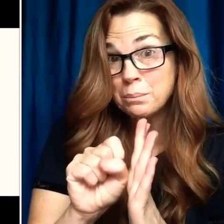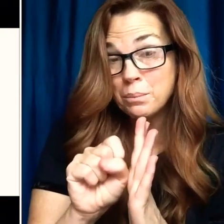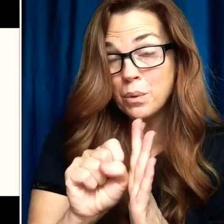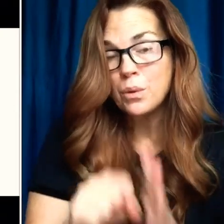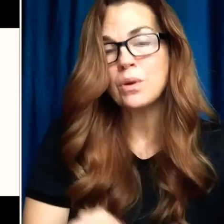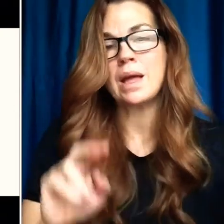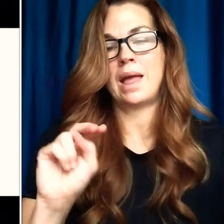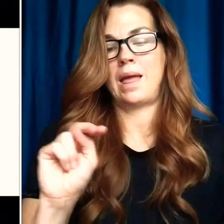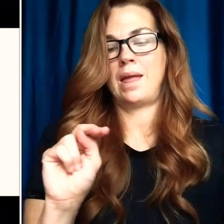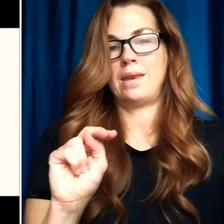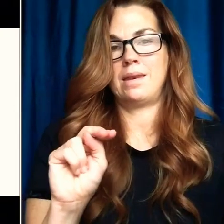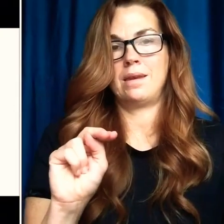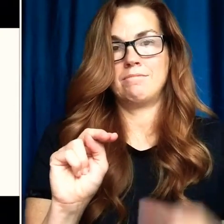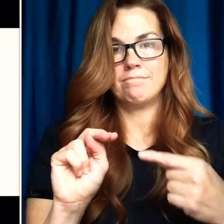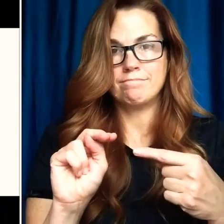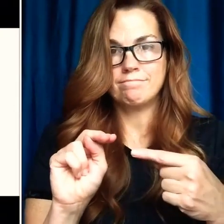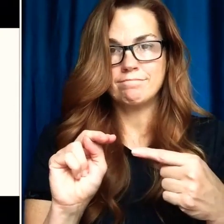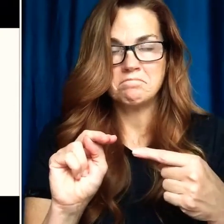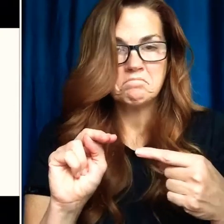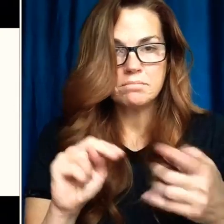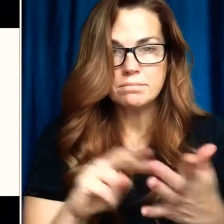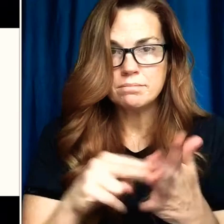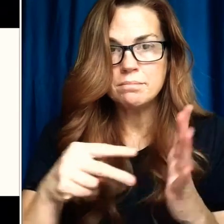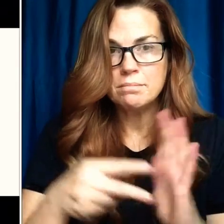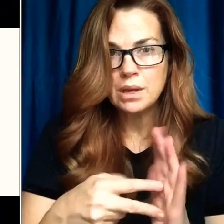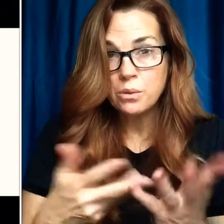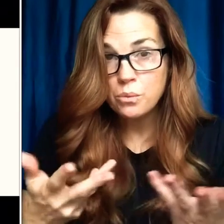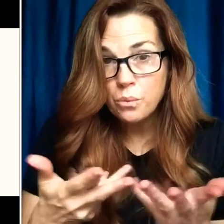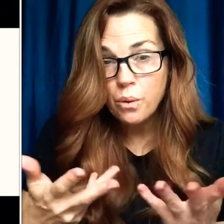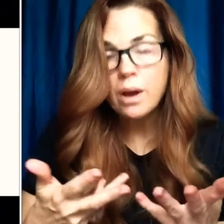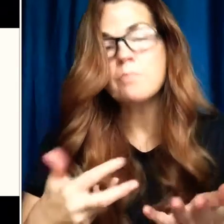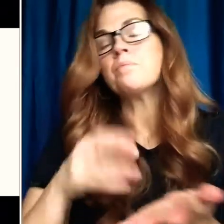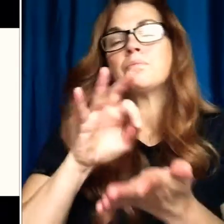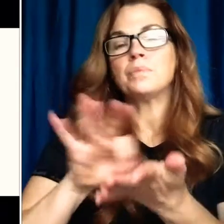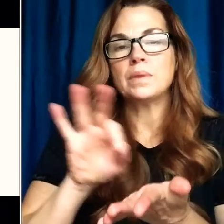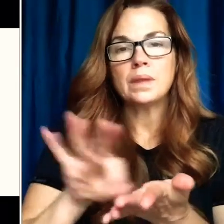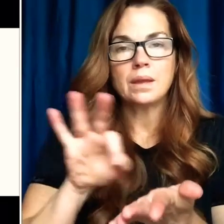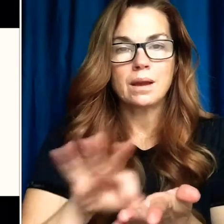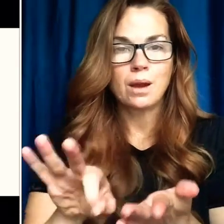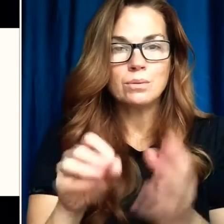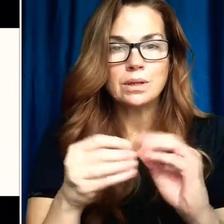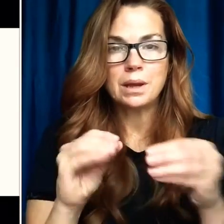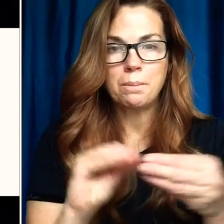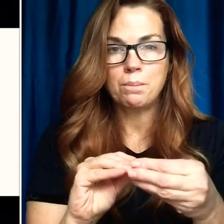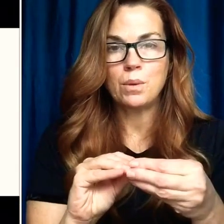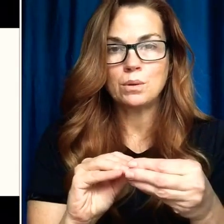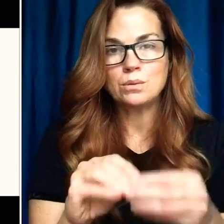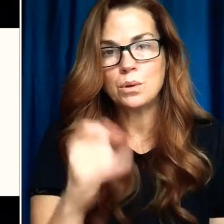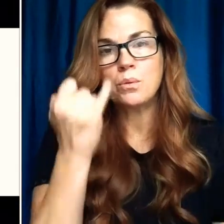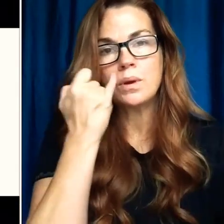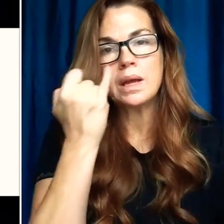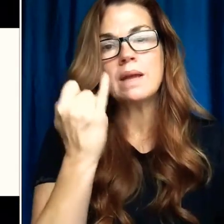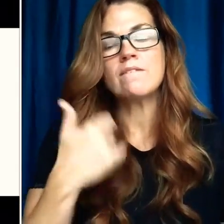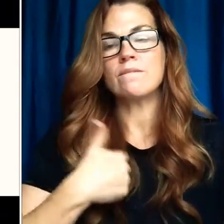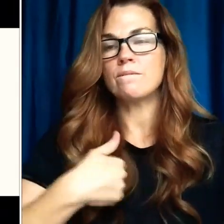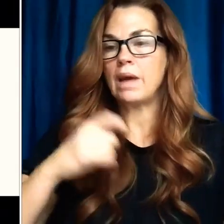talk about natural numbers, we're talking about all numbers used to count, beginning at 1 and going up by